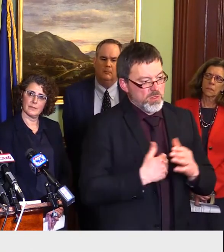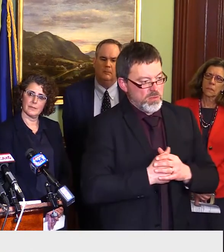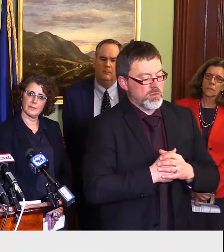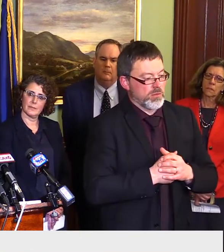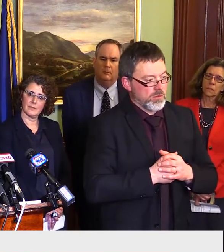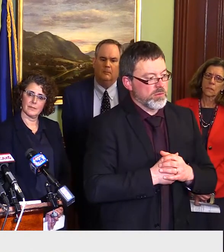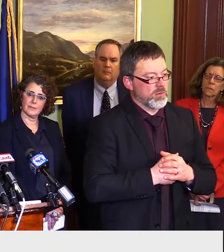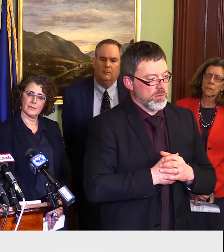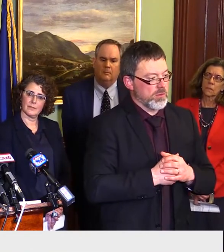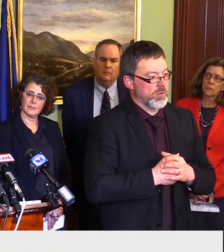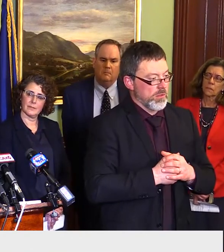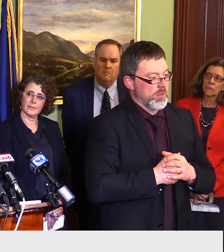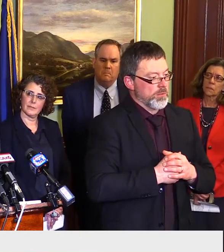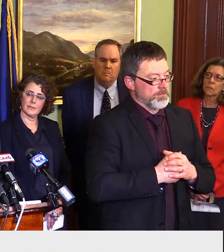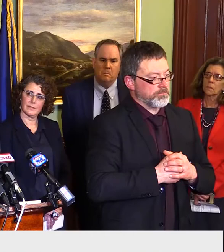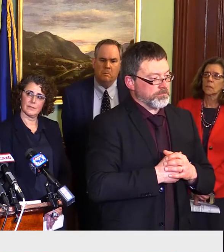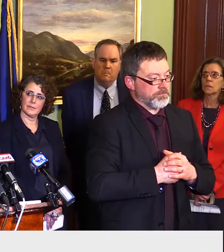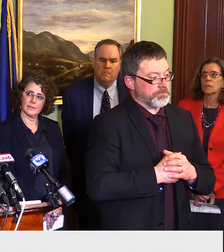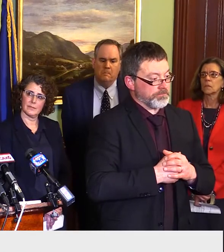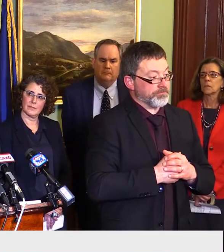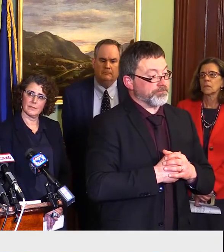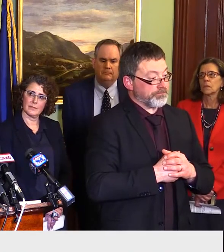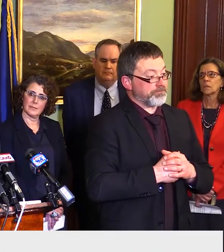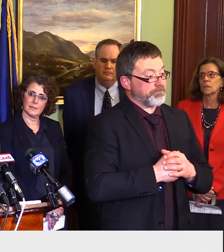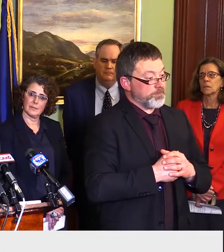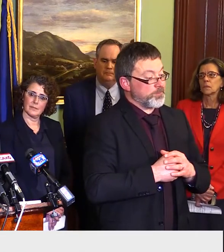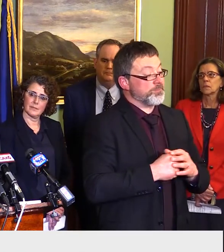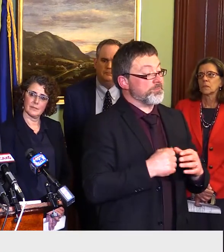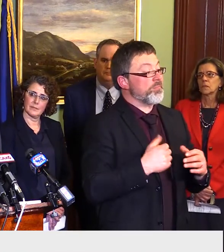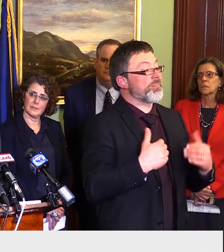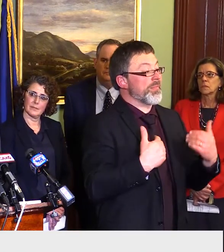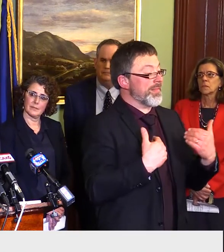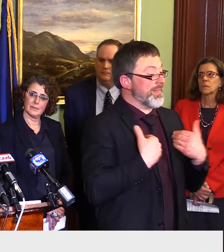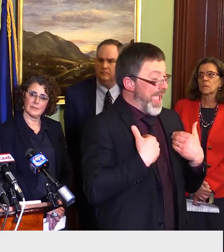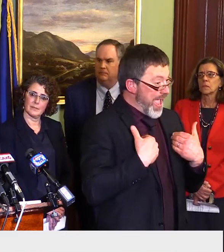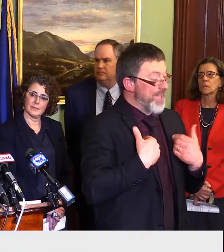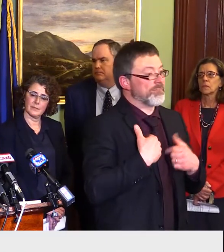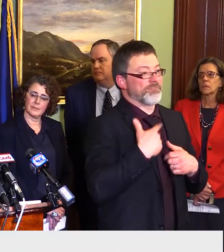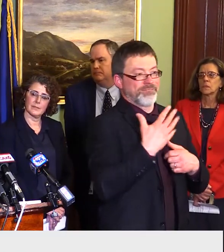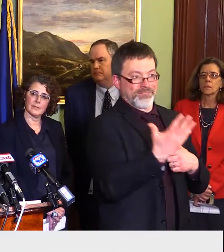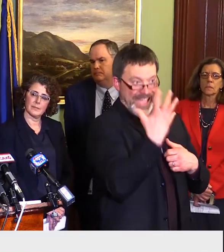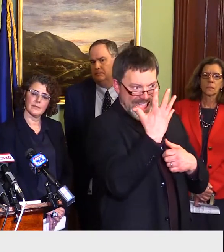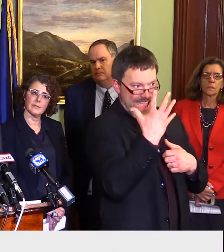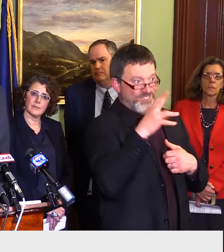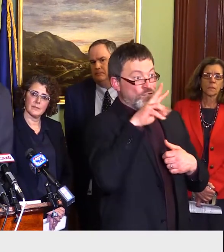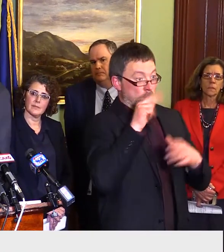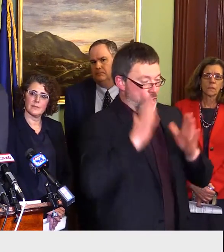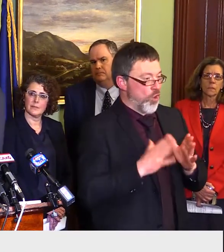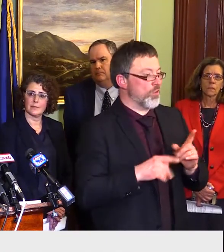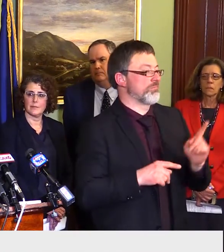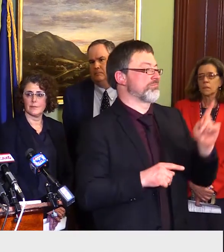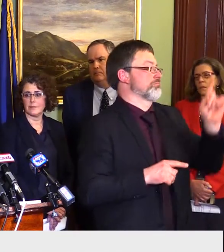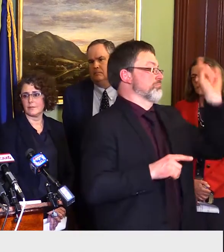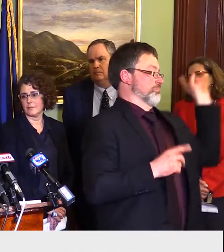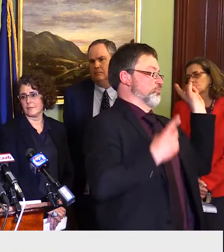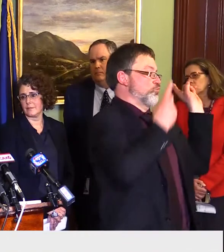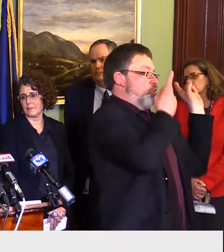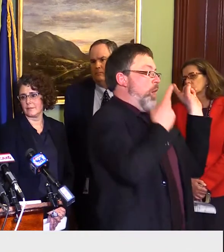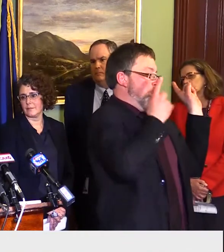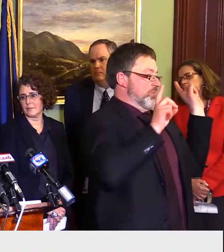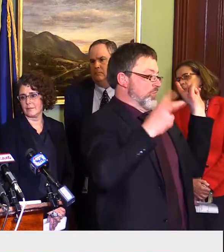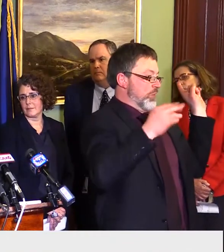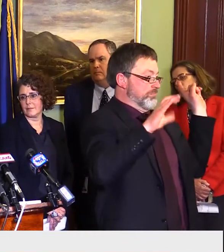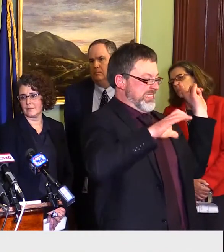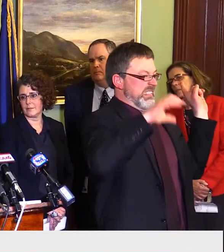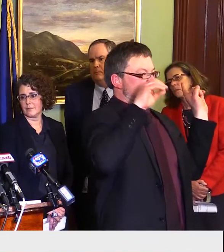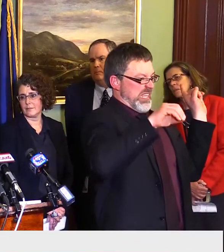Dartmouth-Hitchcock episode and positive case they had there. And all 5 Vermonters were negative. Governor, you said that